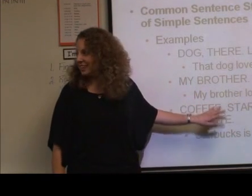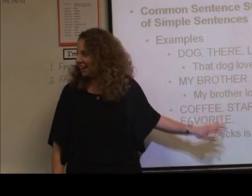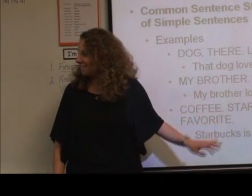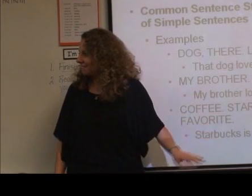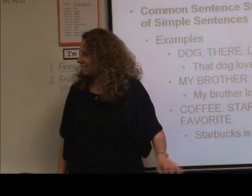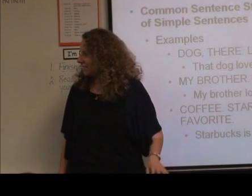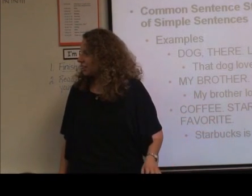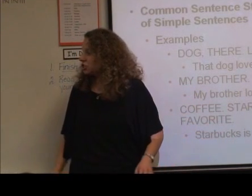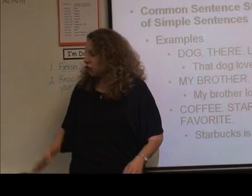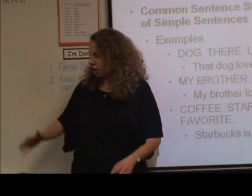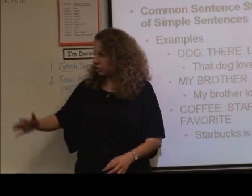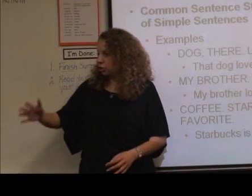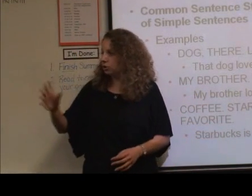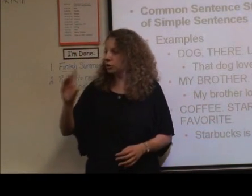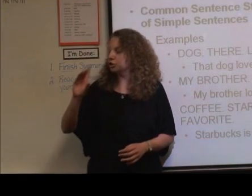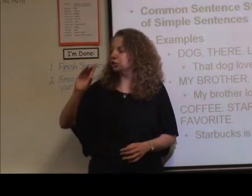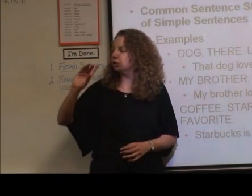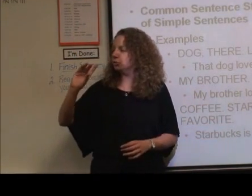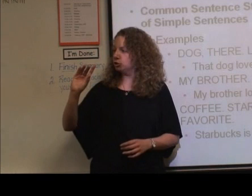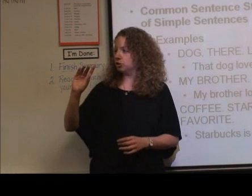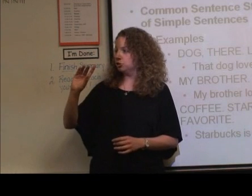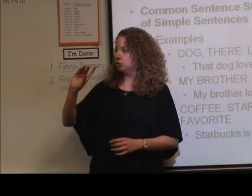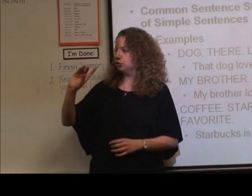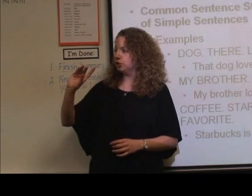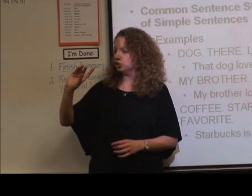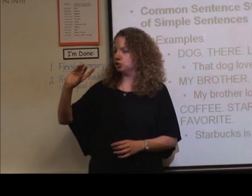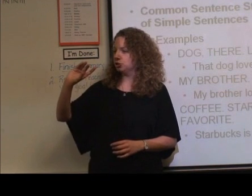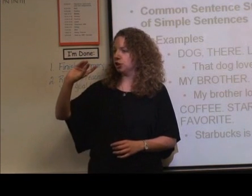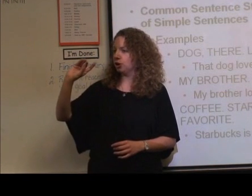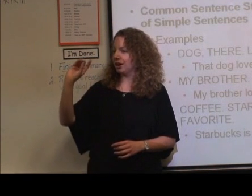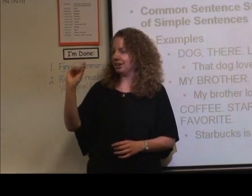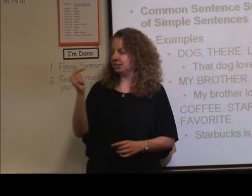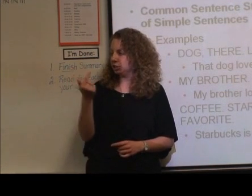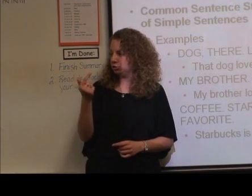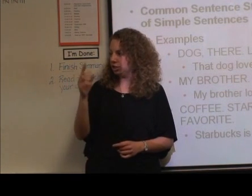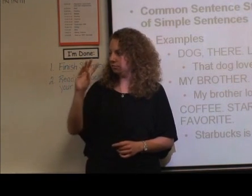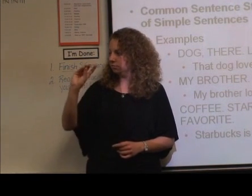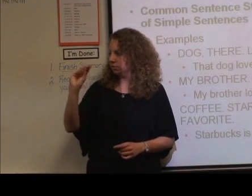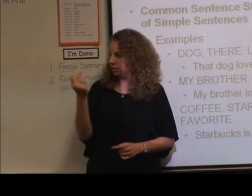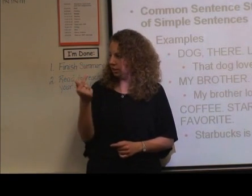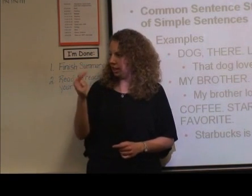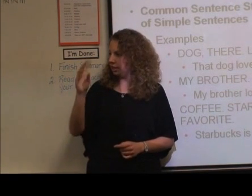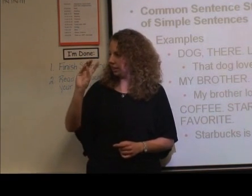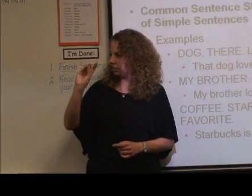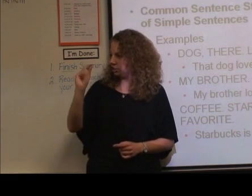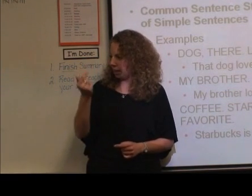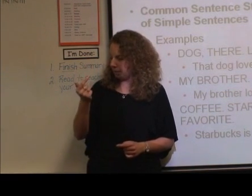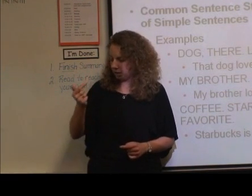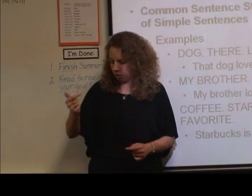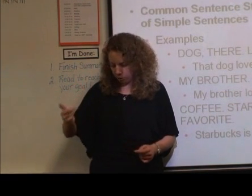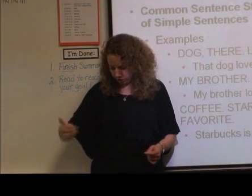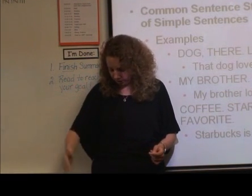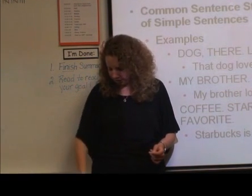yeah, dog. So you can do two versions. You can go kind of like DOG, like you're snapping, or you can